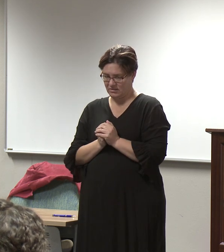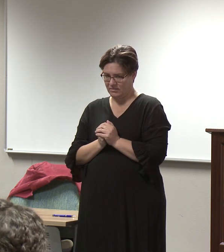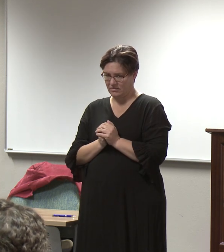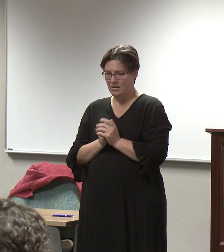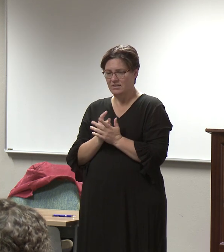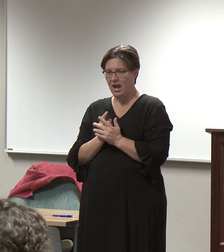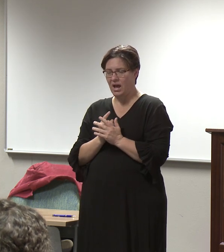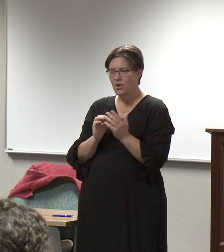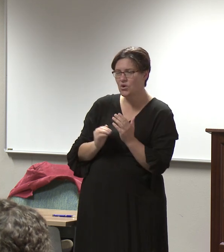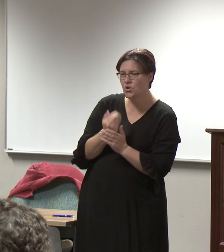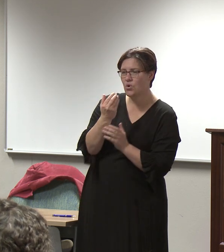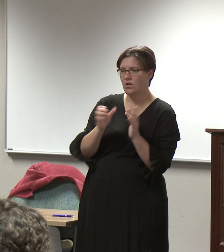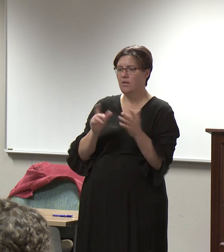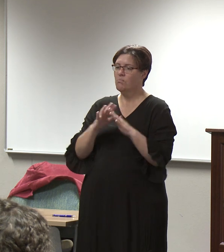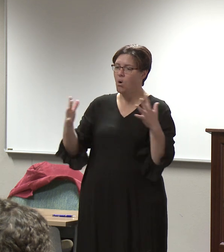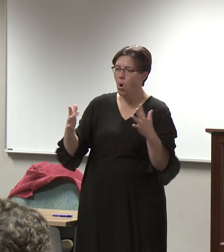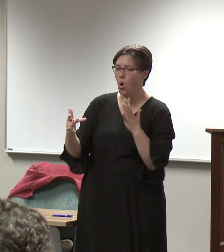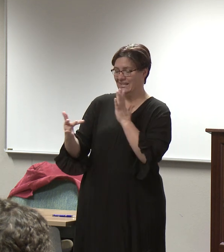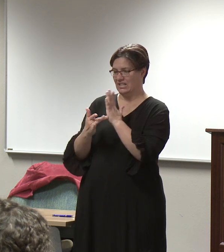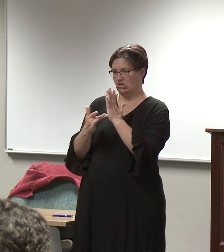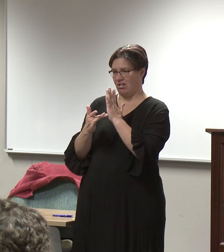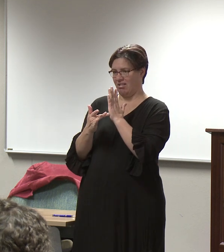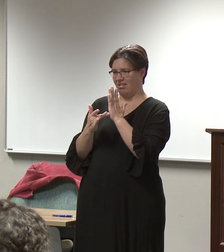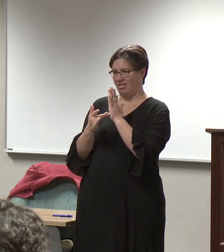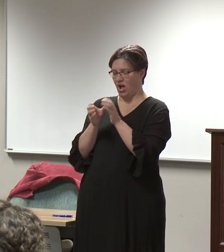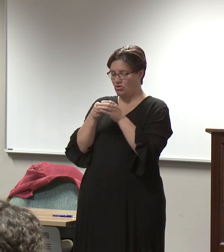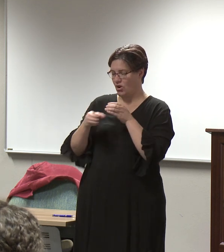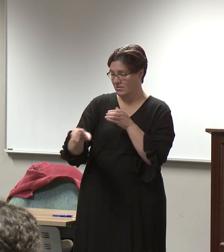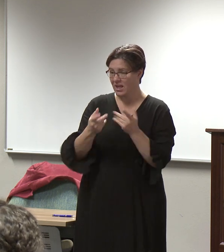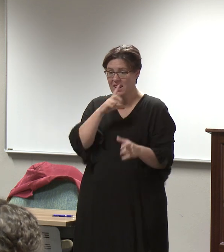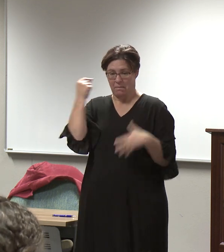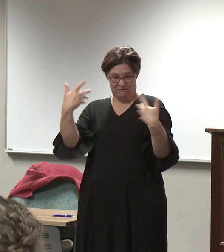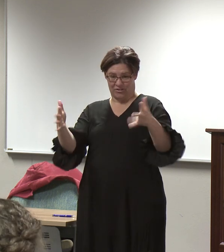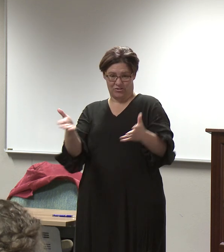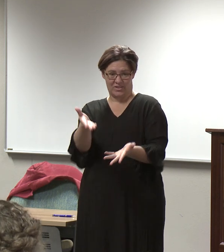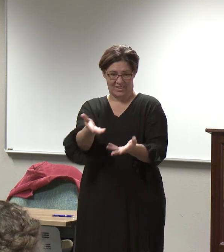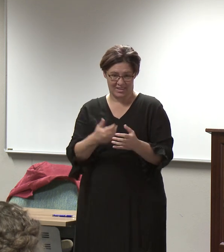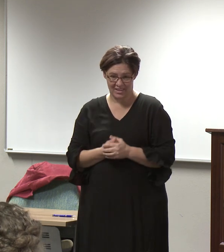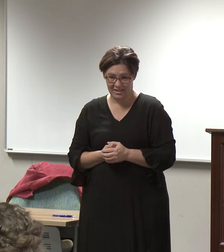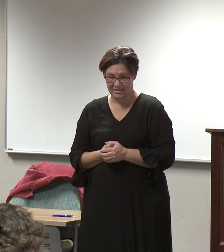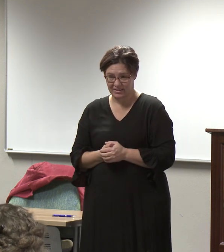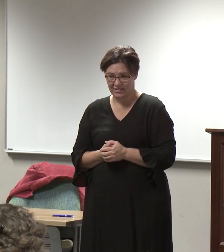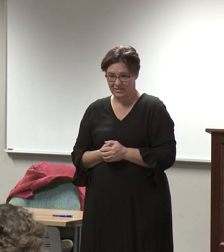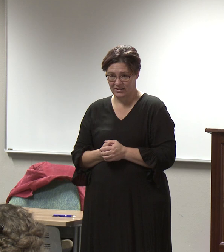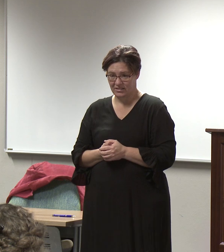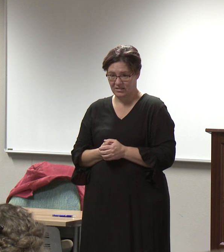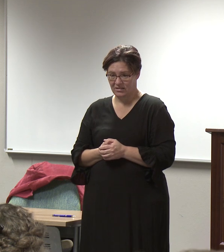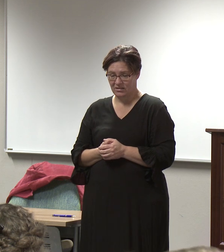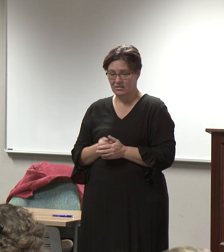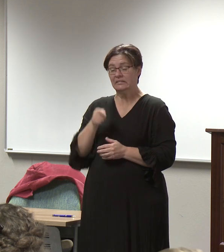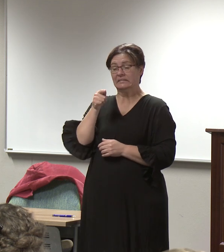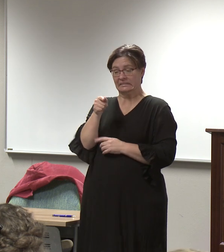of colonialism, which is digital colonialism. There is a name already for that. And this